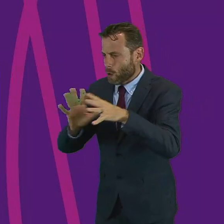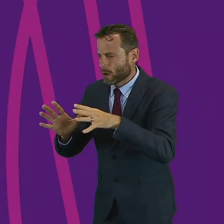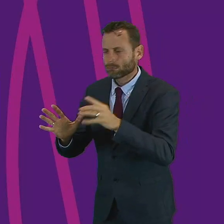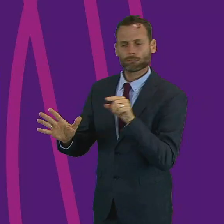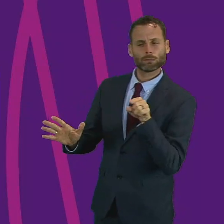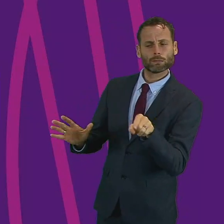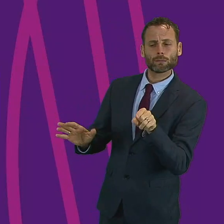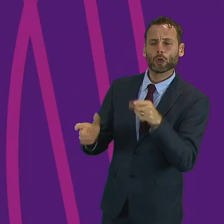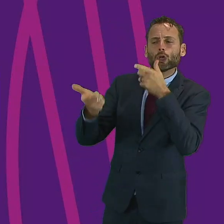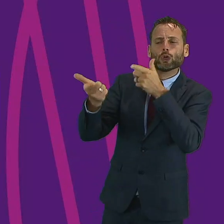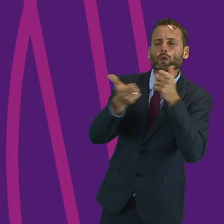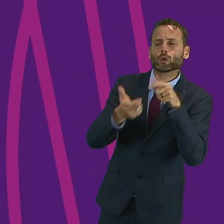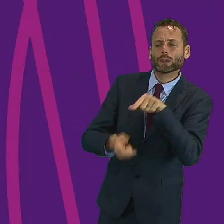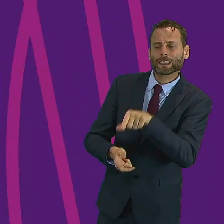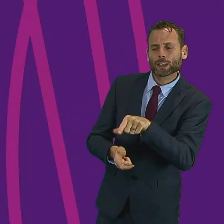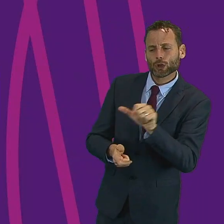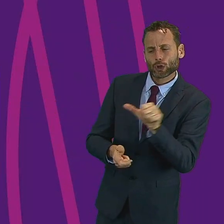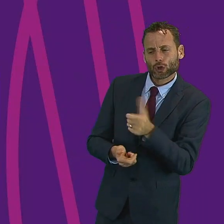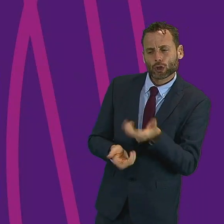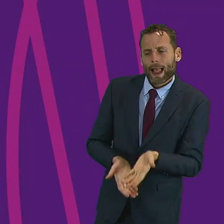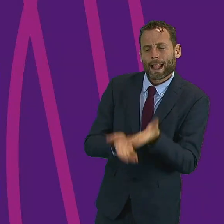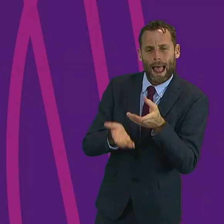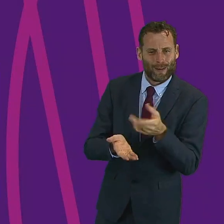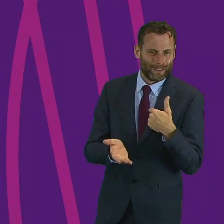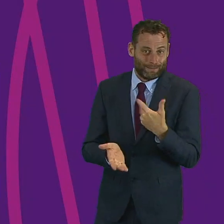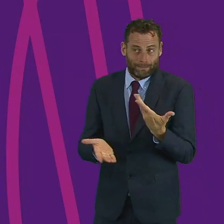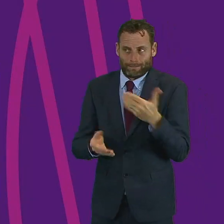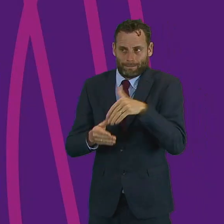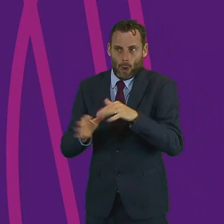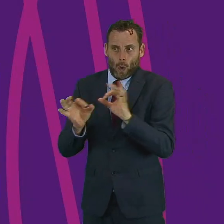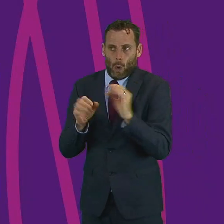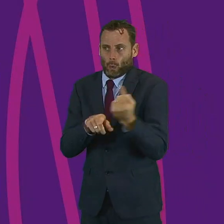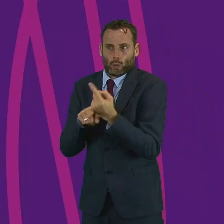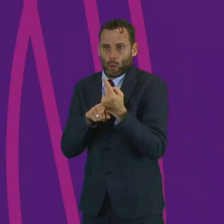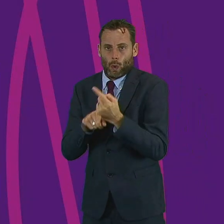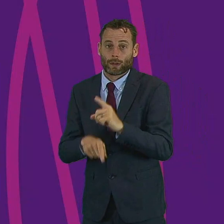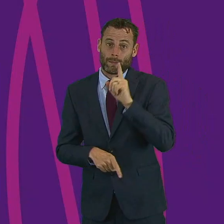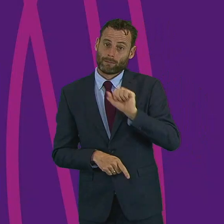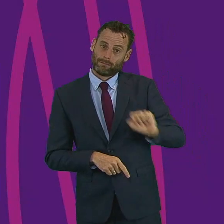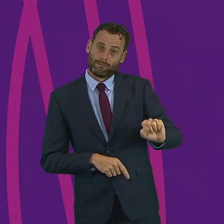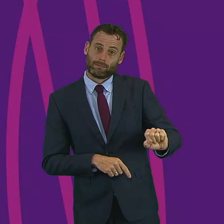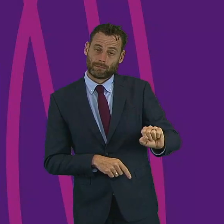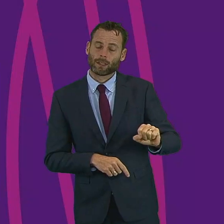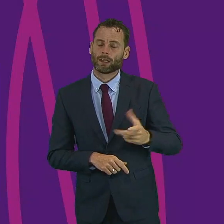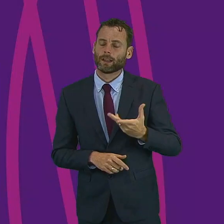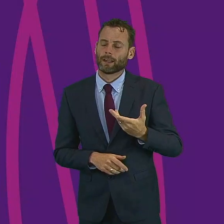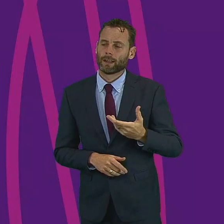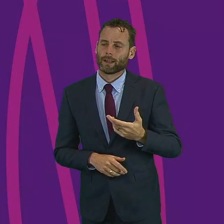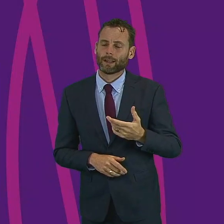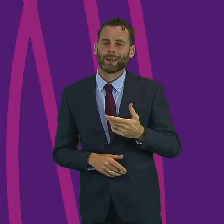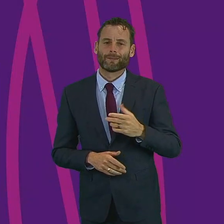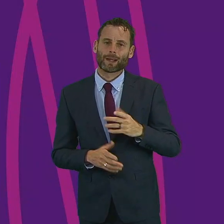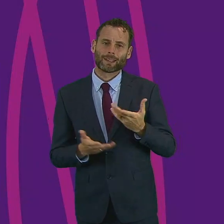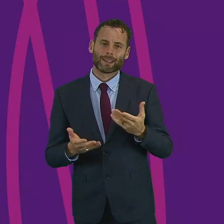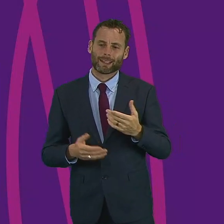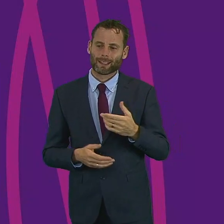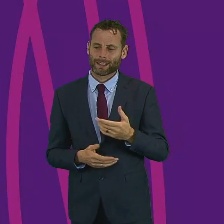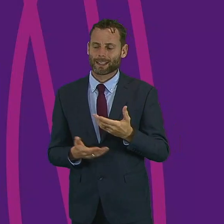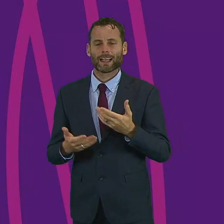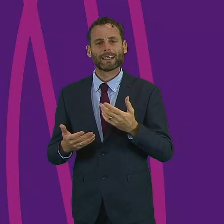the Tory government had convened an emergency meeting of senior cabinet ministers to exempt hunting and shooting from